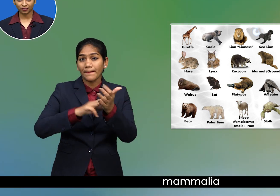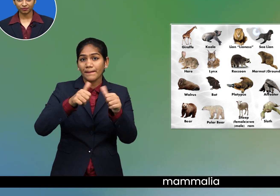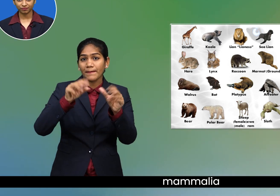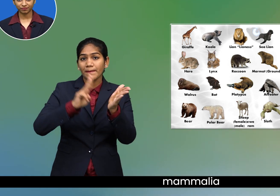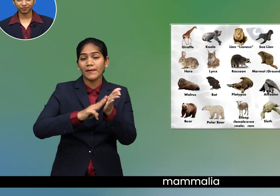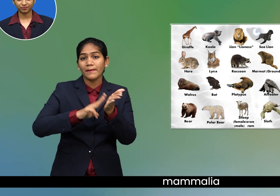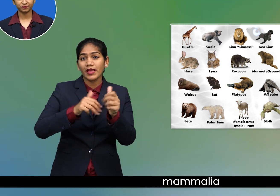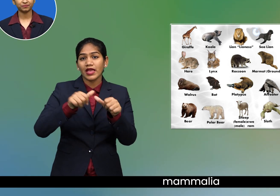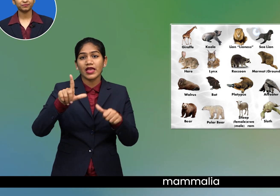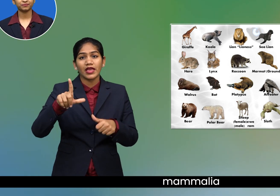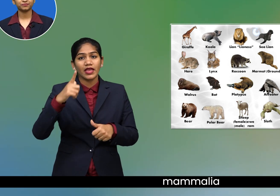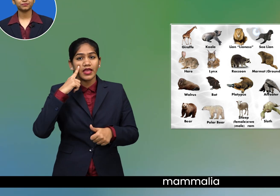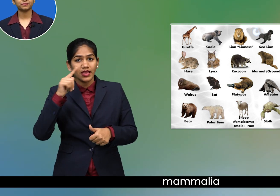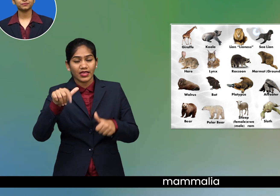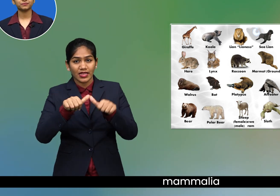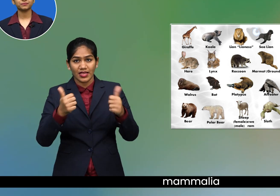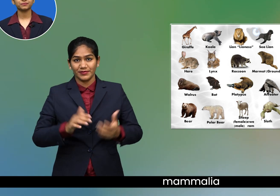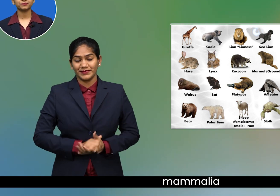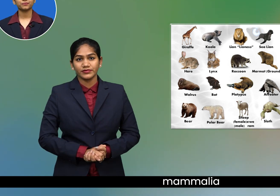Mammalia.